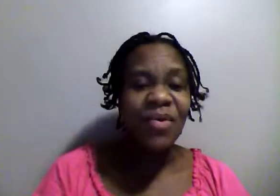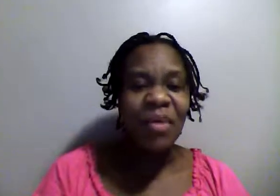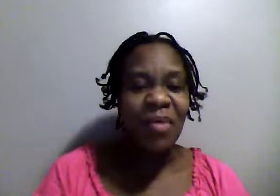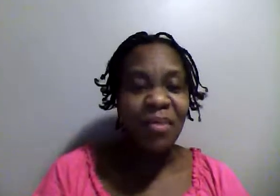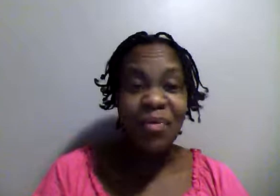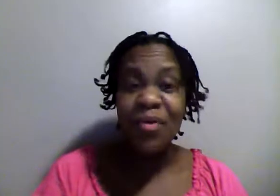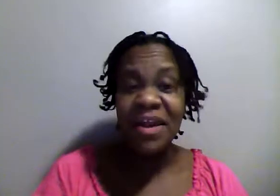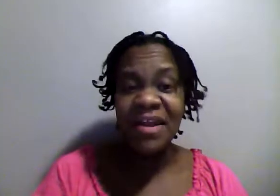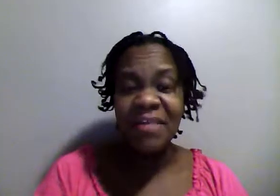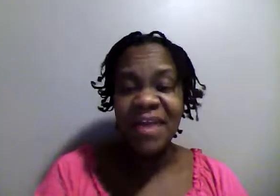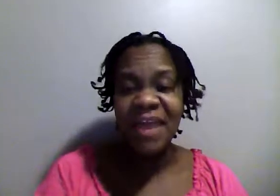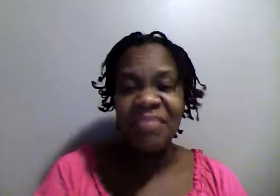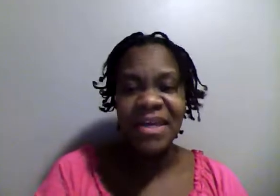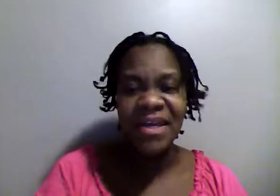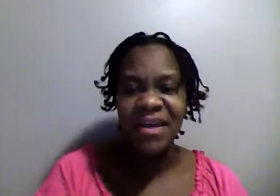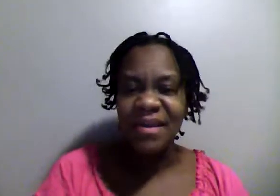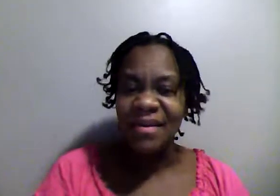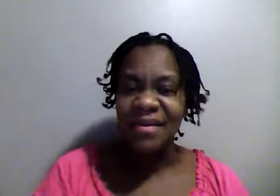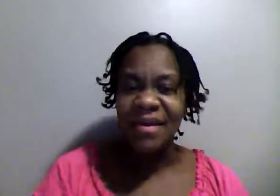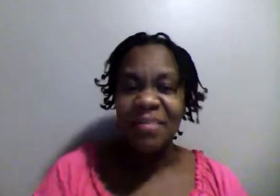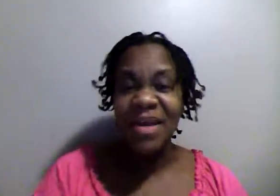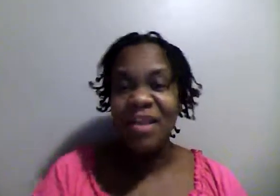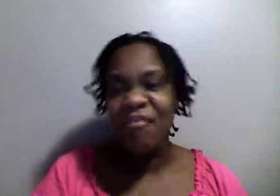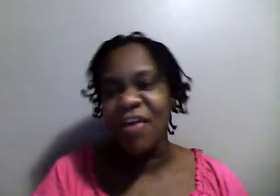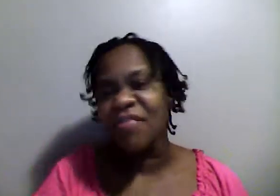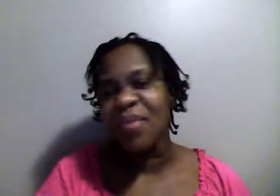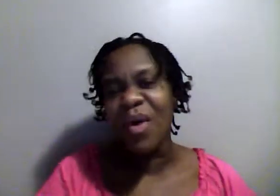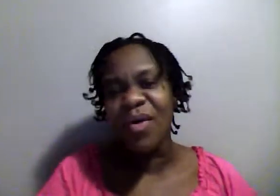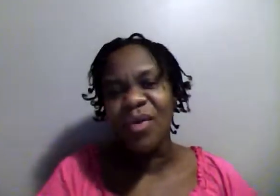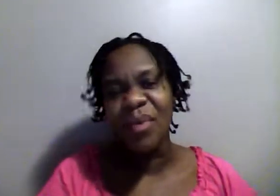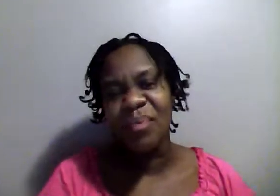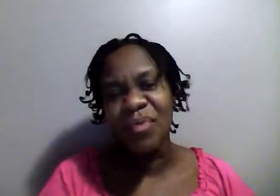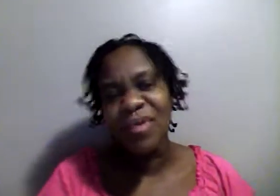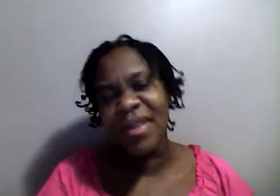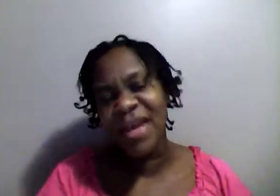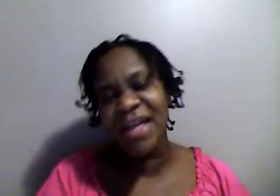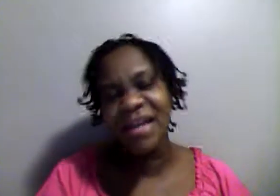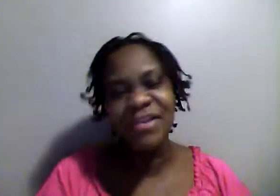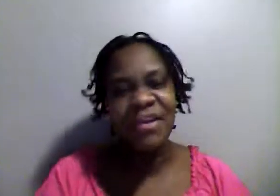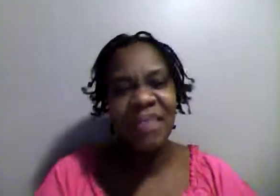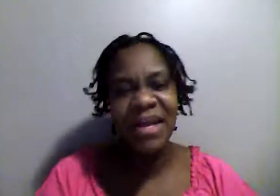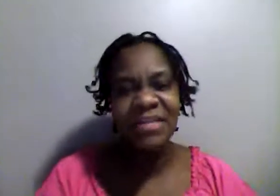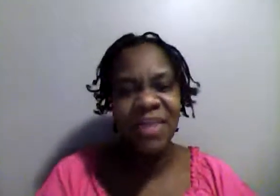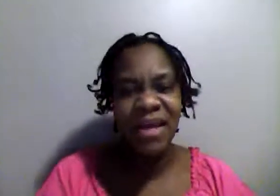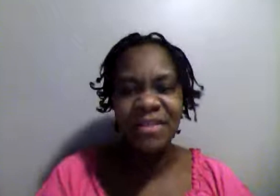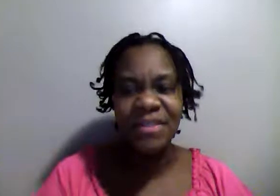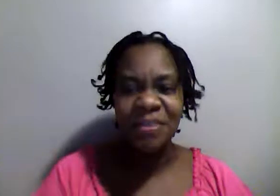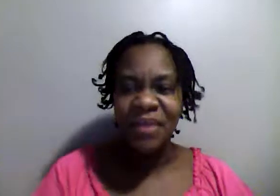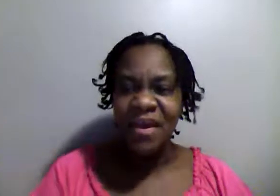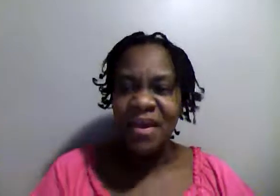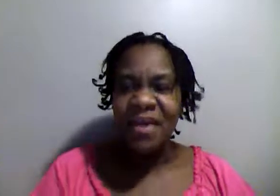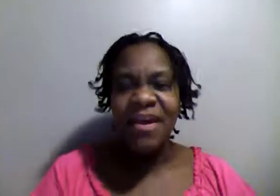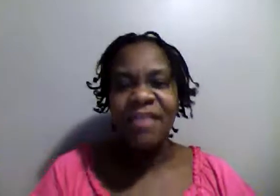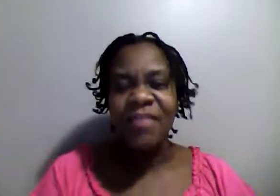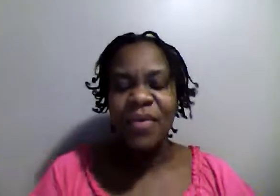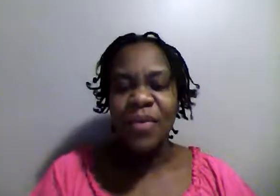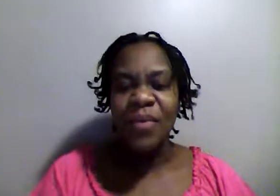about pruning them can be a bit different from how you would prune the indeterminate, because when